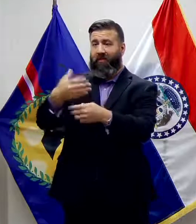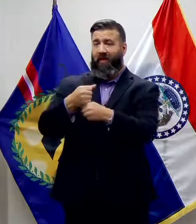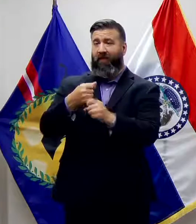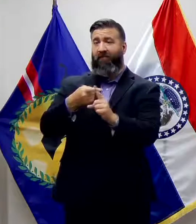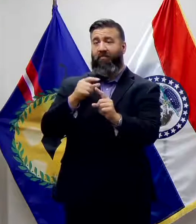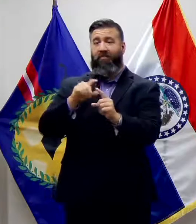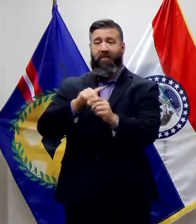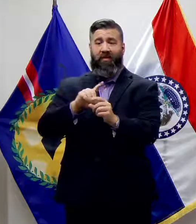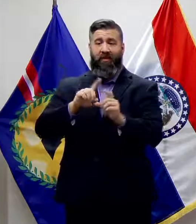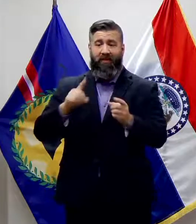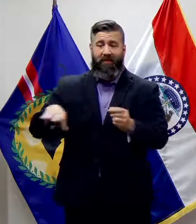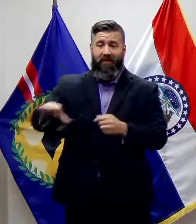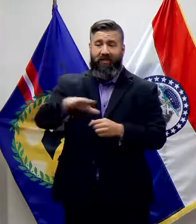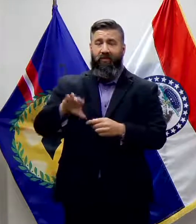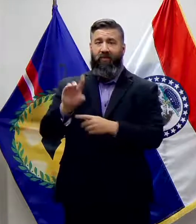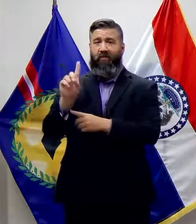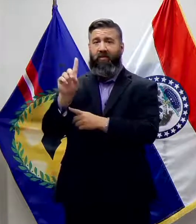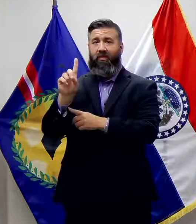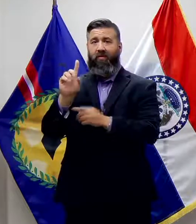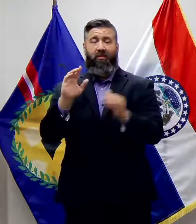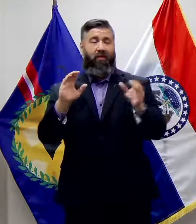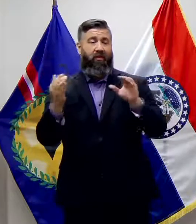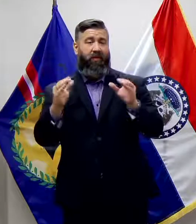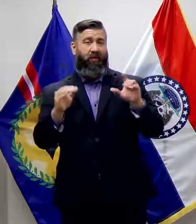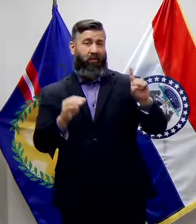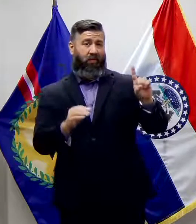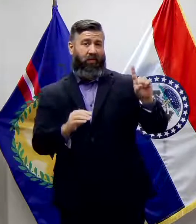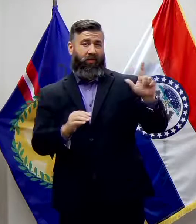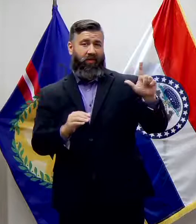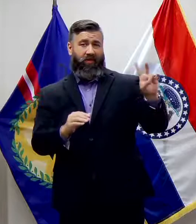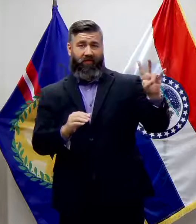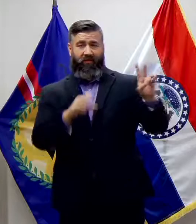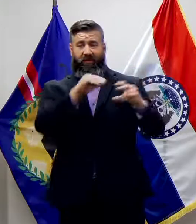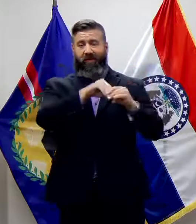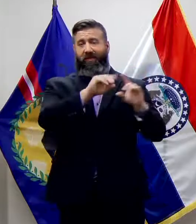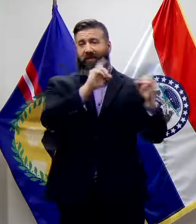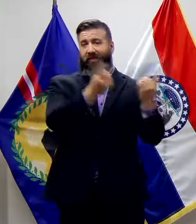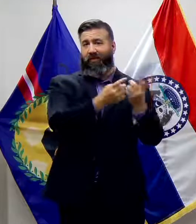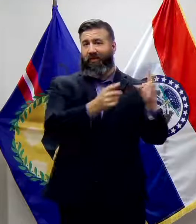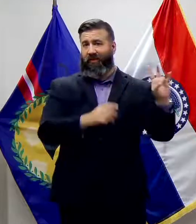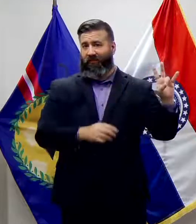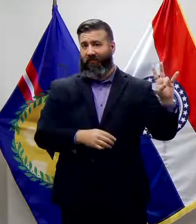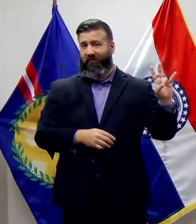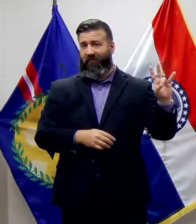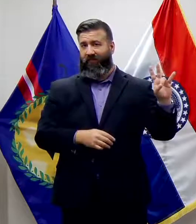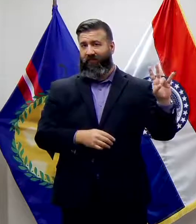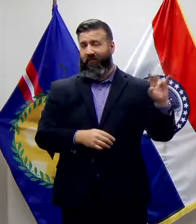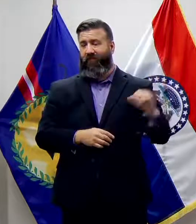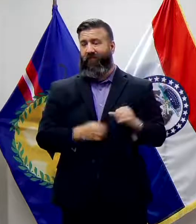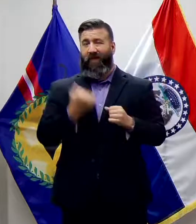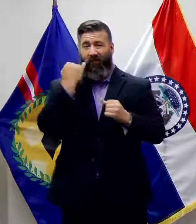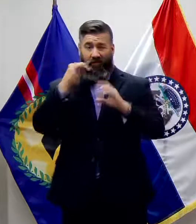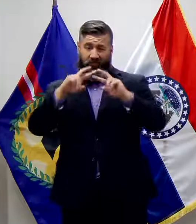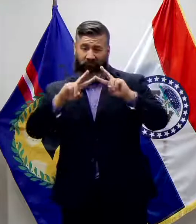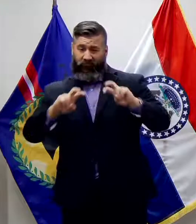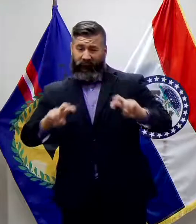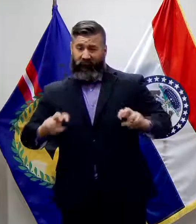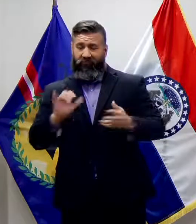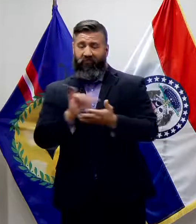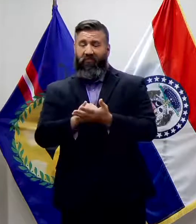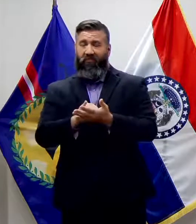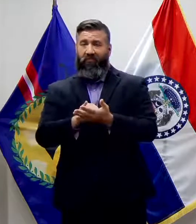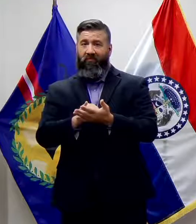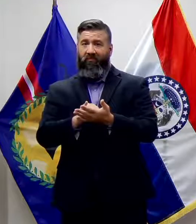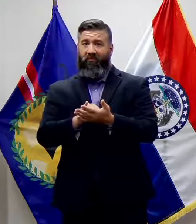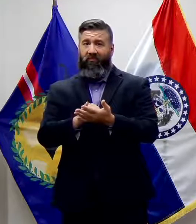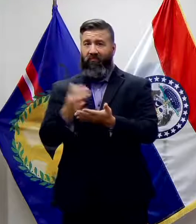1 compared to 127 in District 7. Breaking that down a bit more, we received